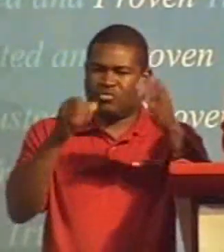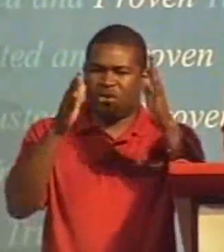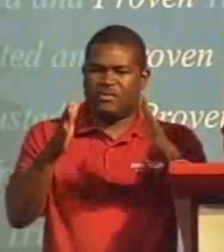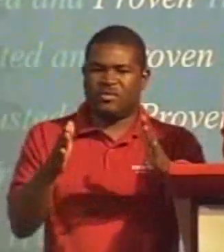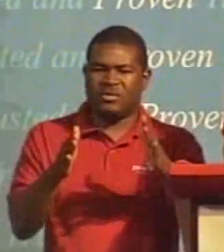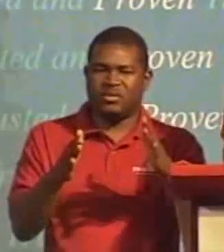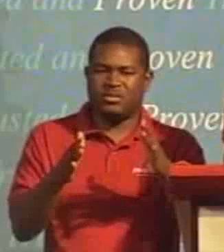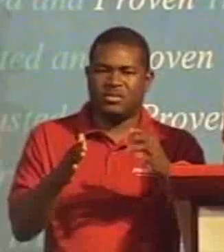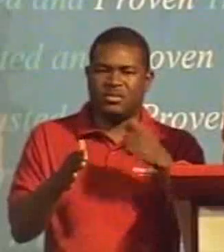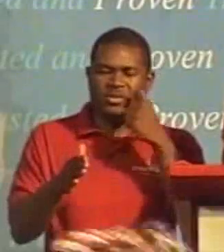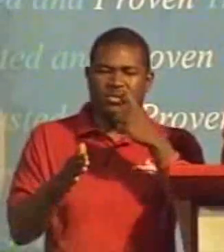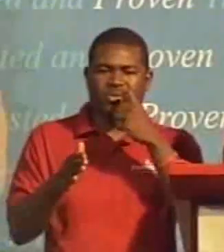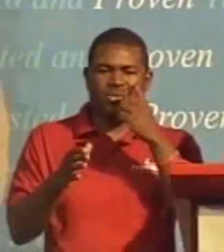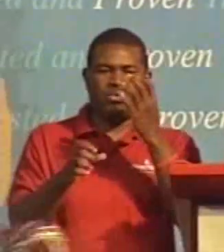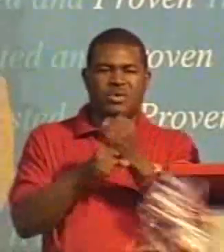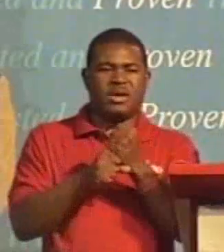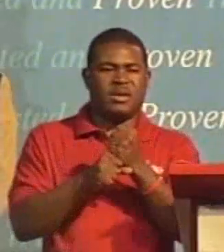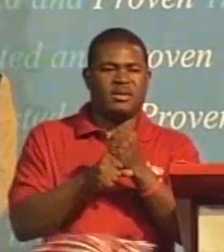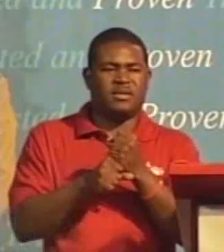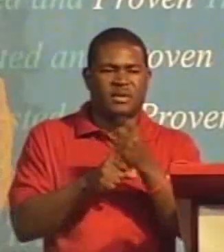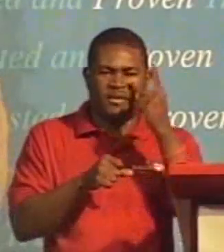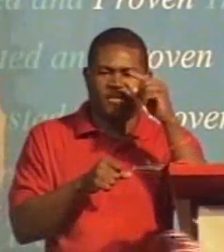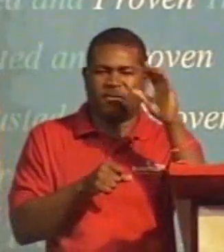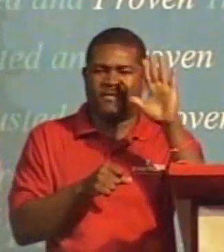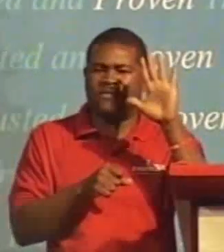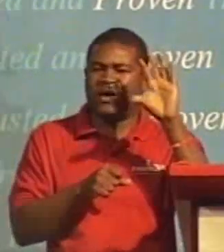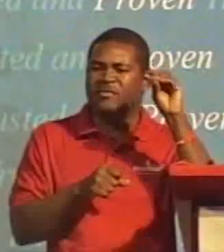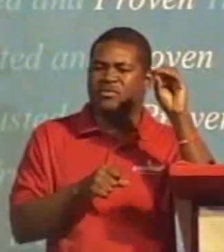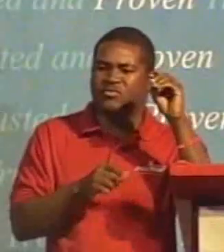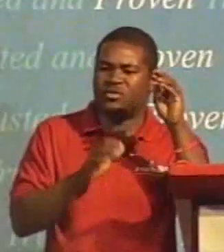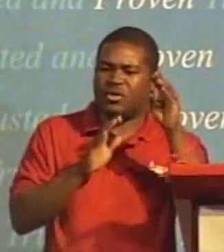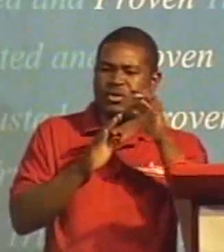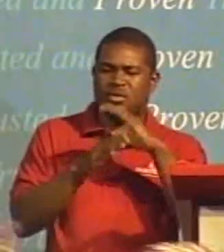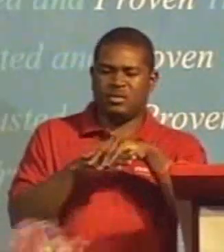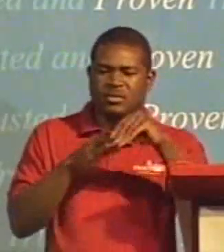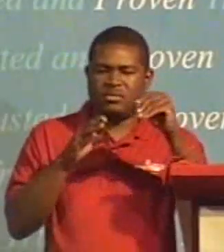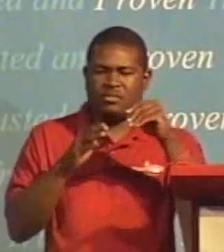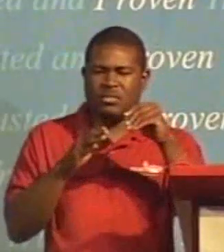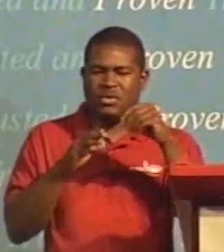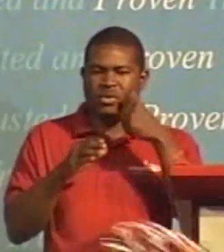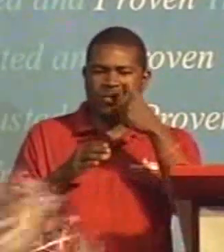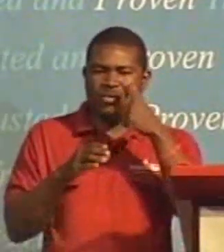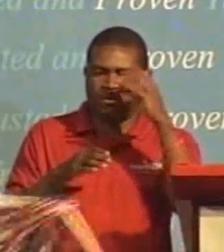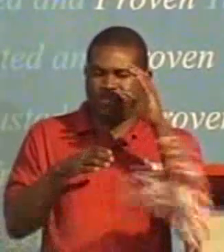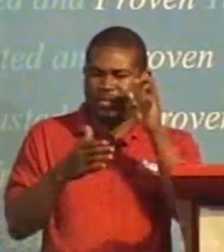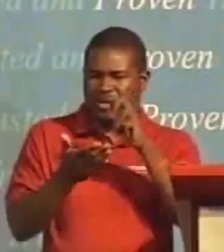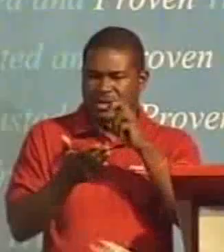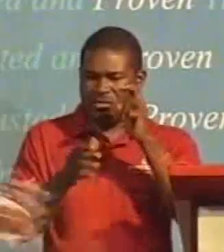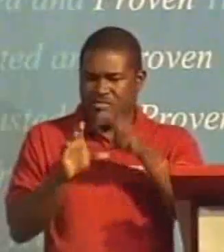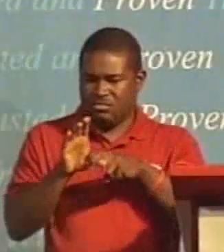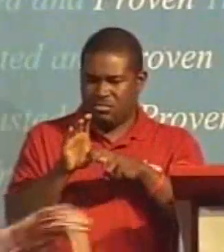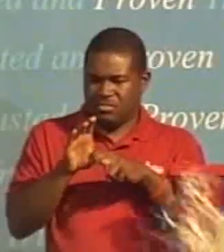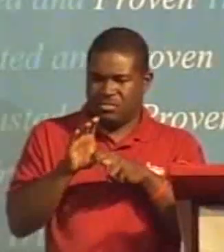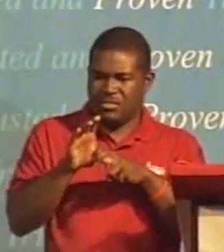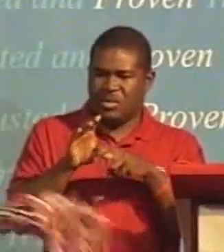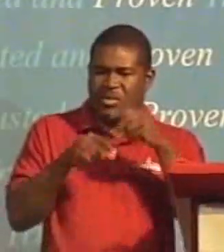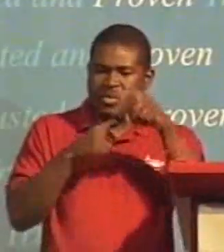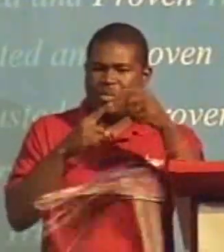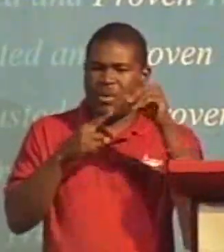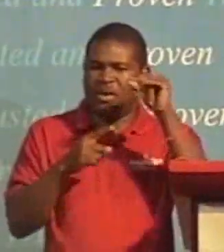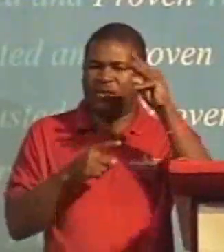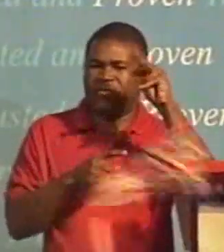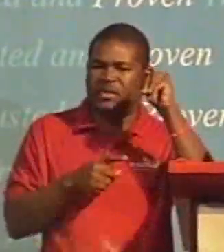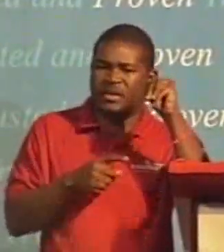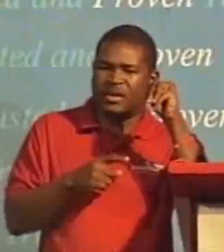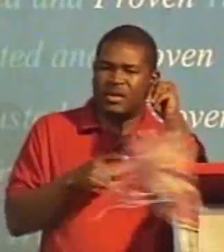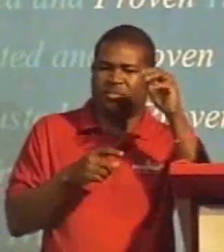$50 to $500 a month from all these people who sitting down collecting, when the FNM win, we will